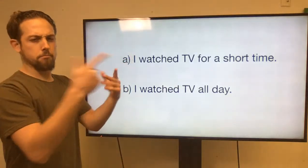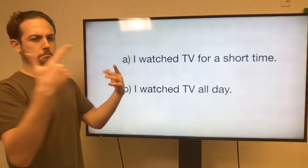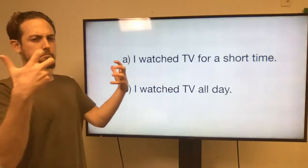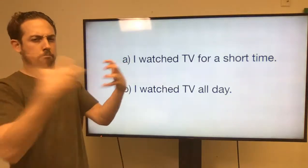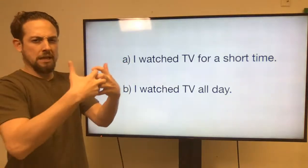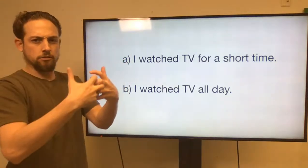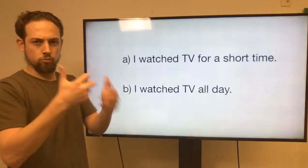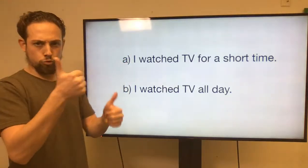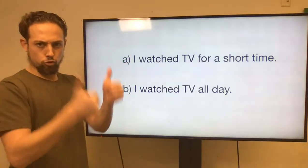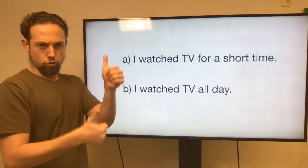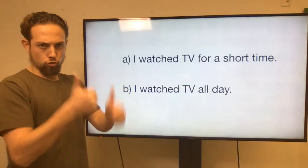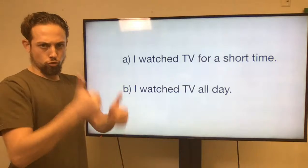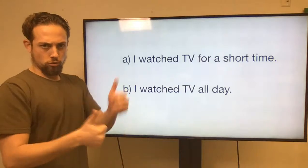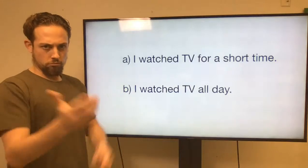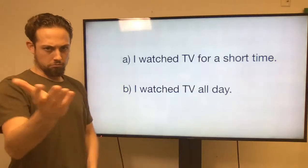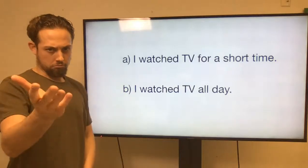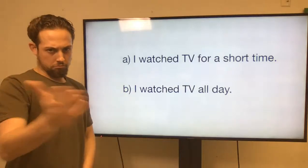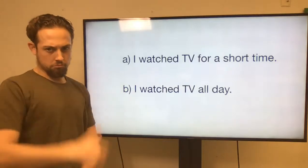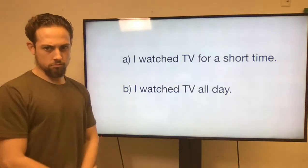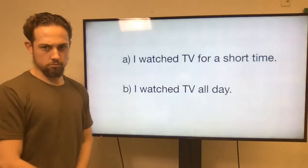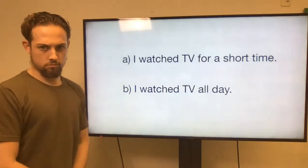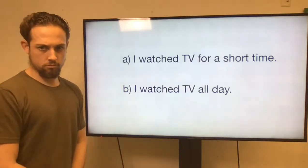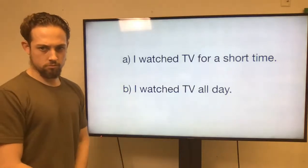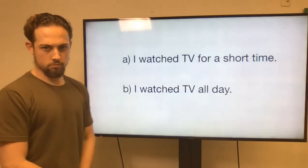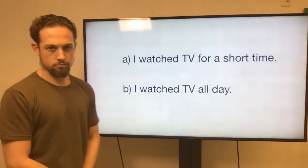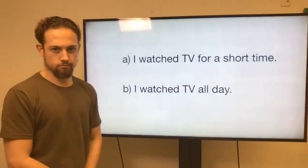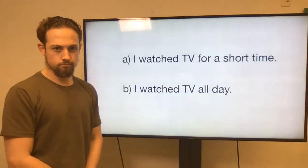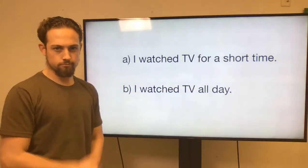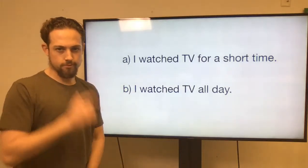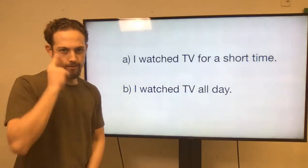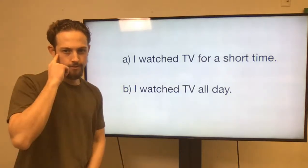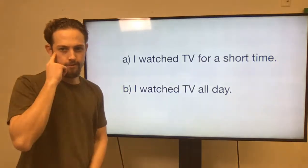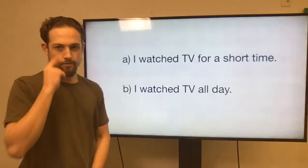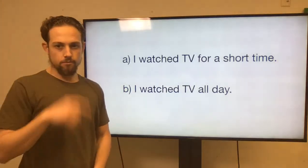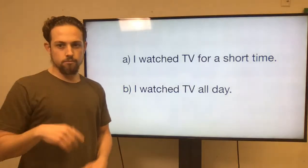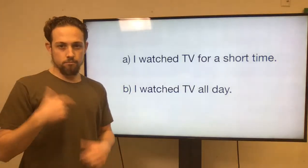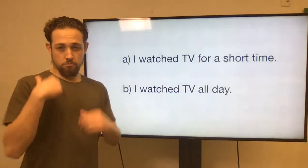Which do you think? Does that best match sentence A or sentence B?